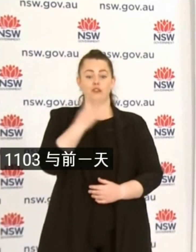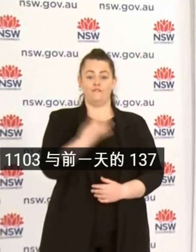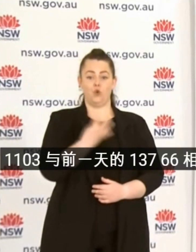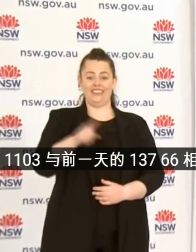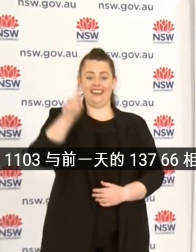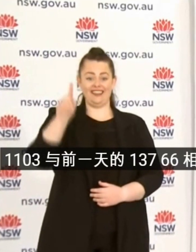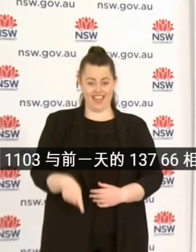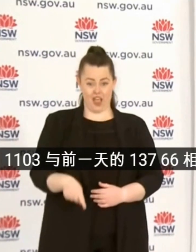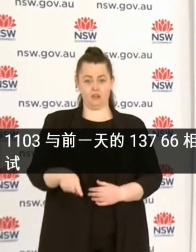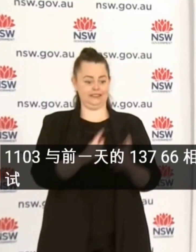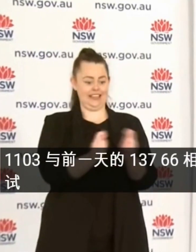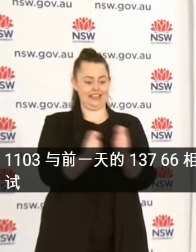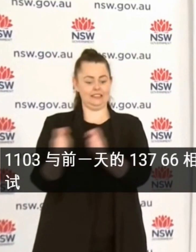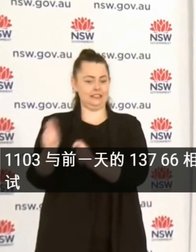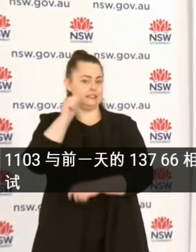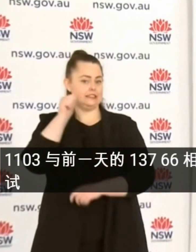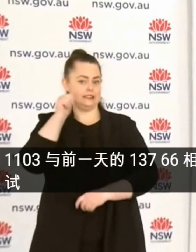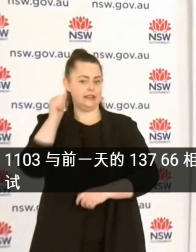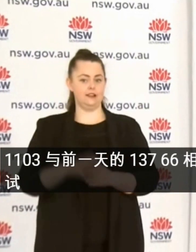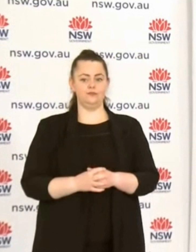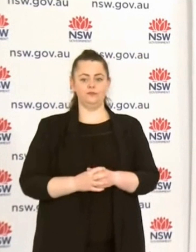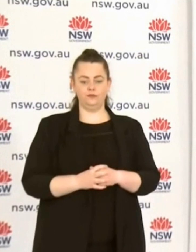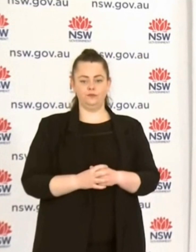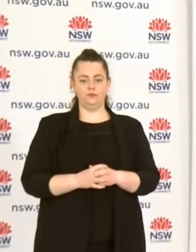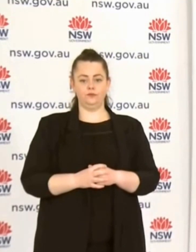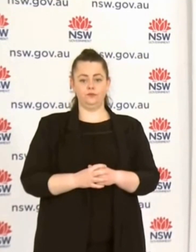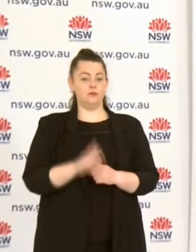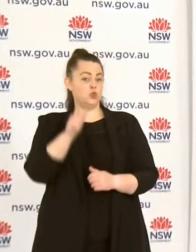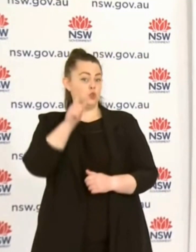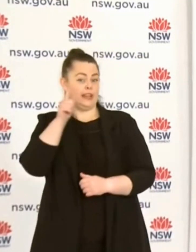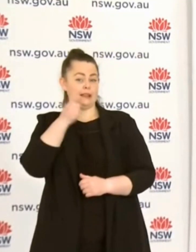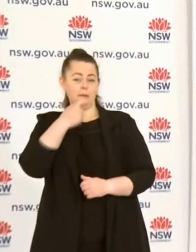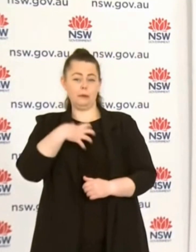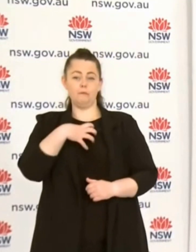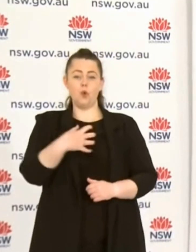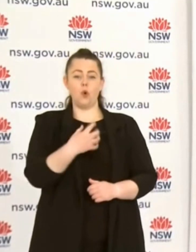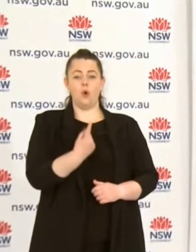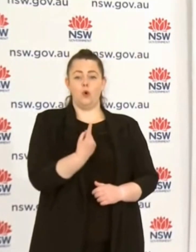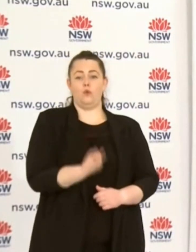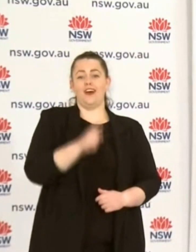114,084 COVID tests reported to 8 o'clock last night, compared to the previous day of